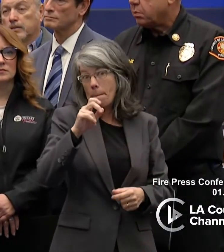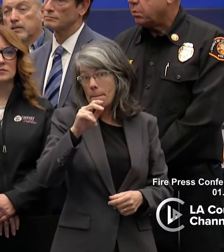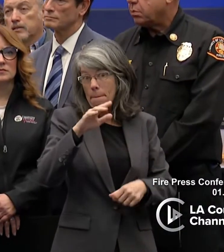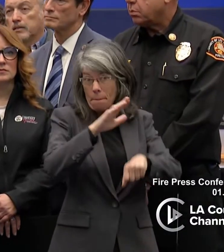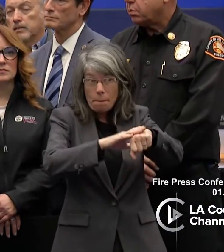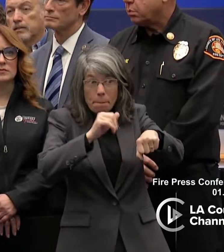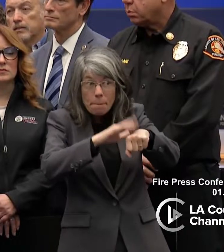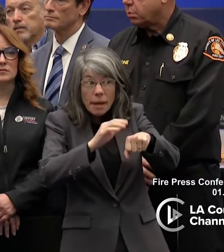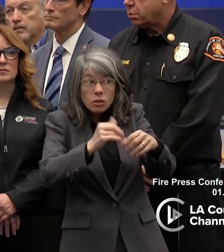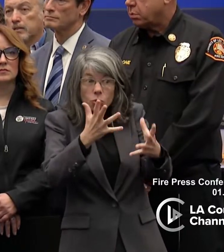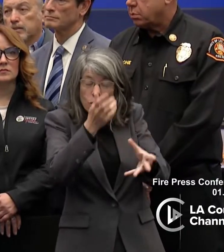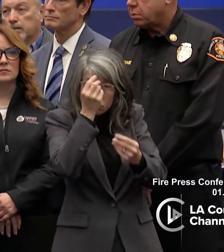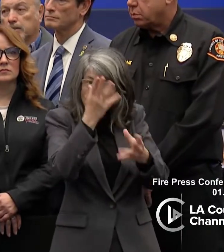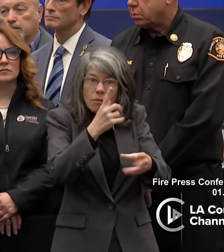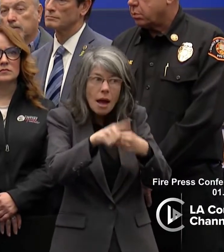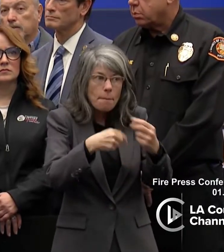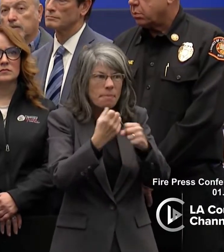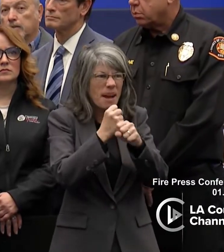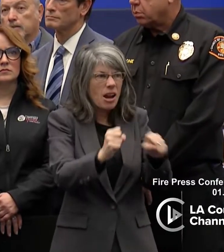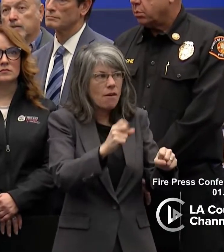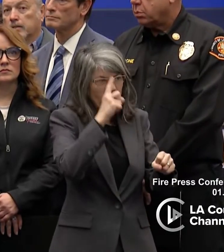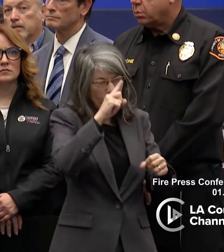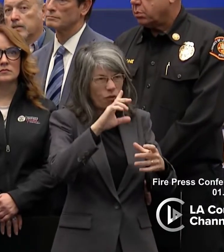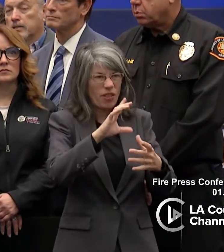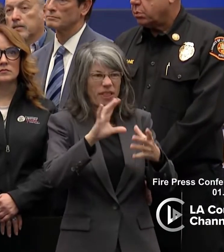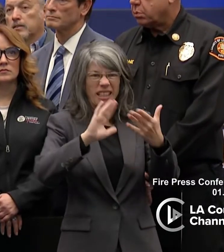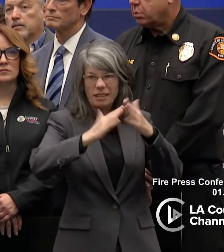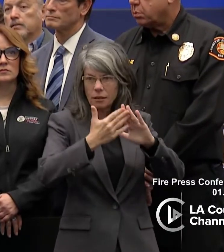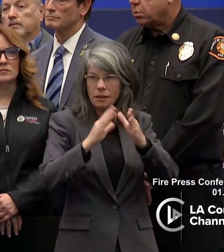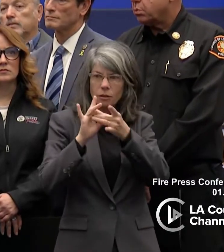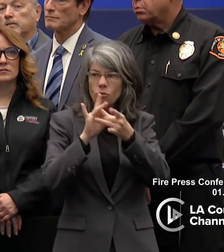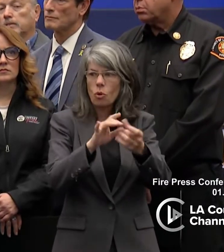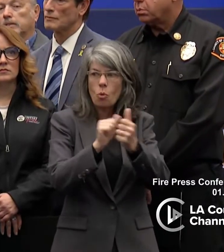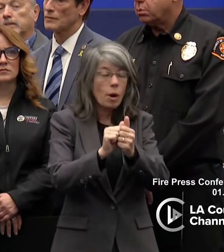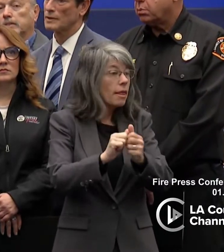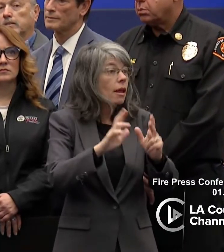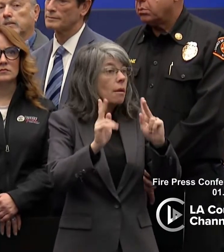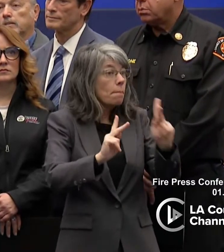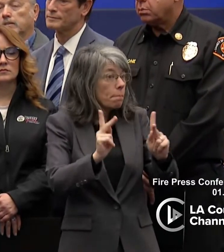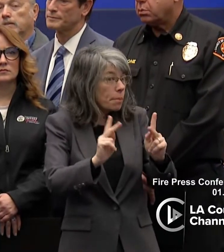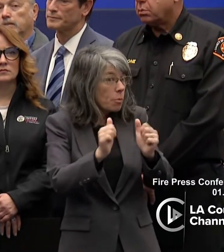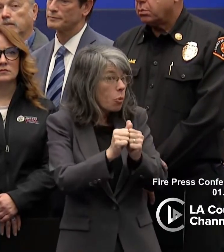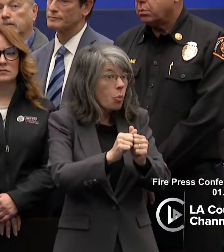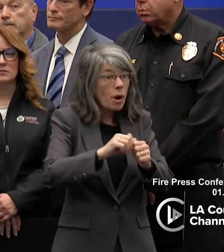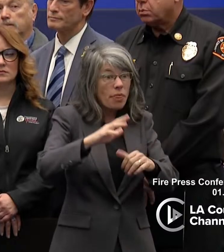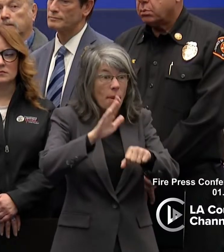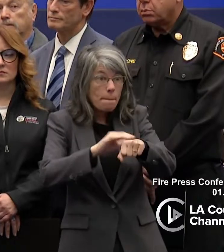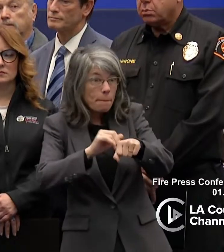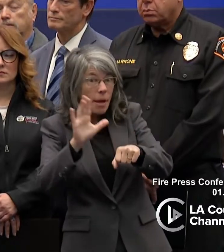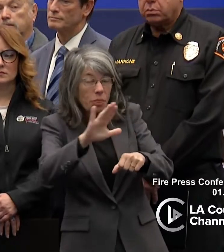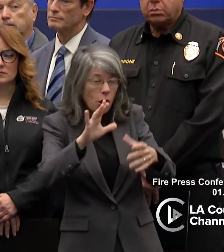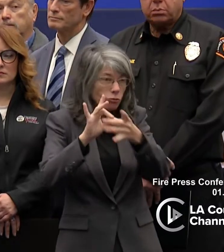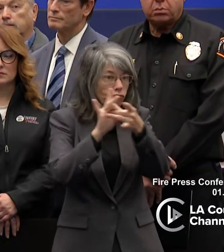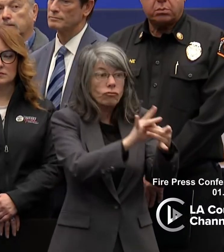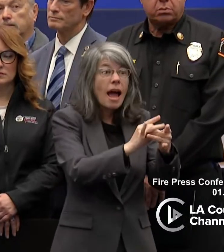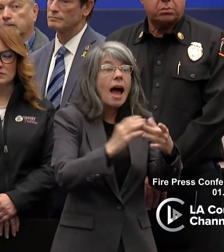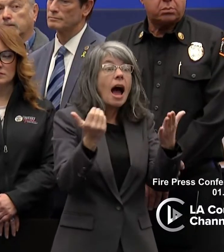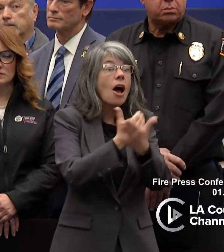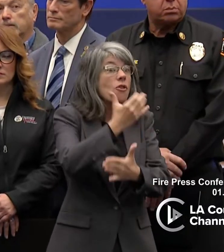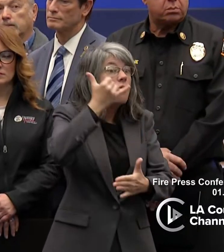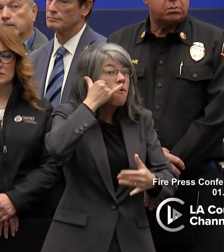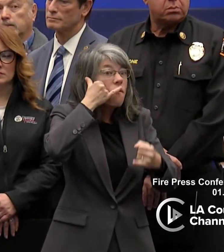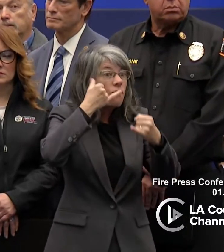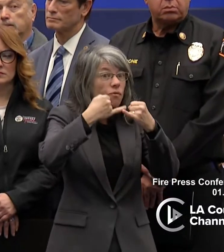want to update the public on efforts of the city to reunite pet owners with their animals. A new dedicated phone line has been established